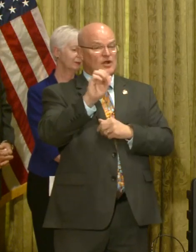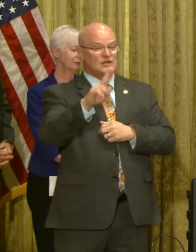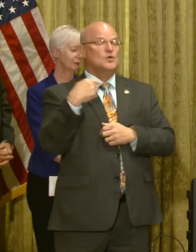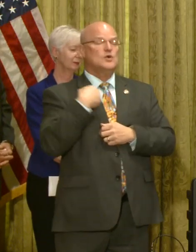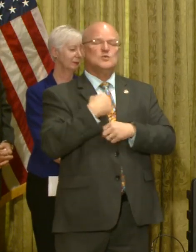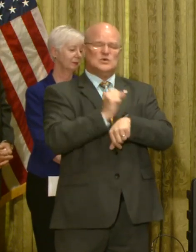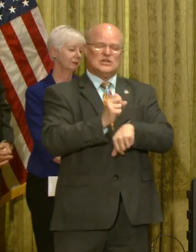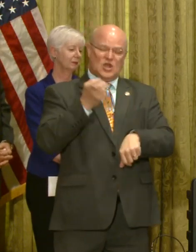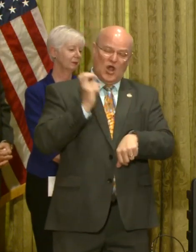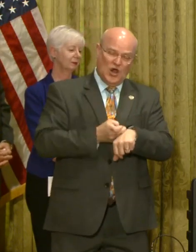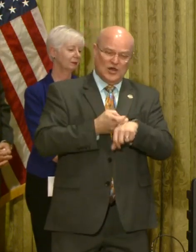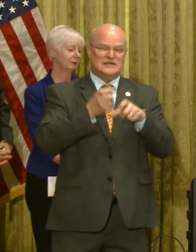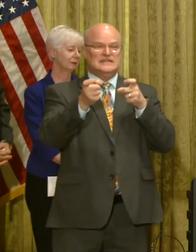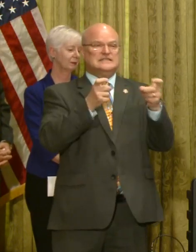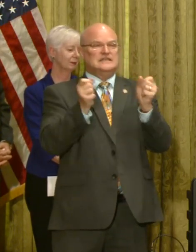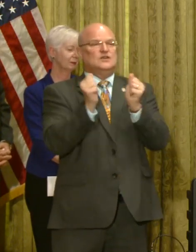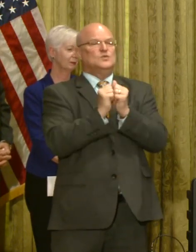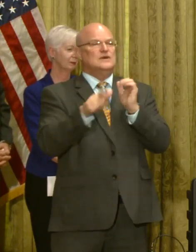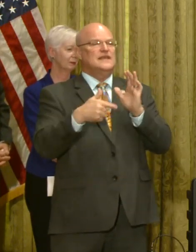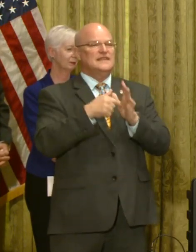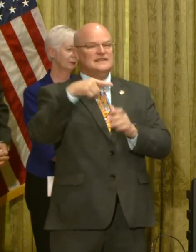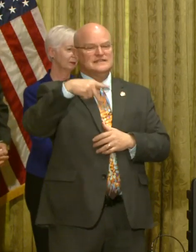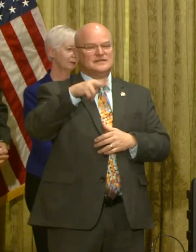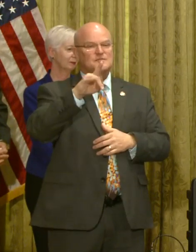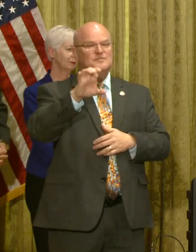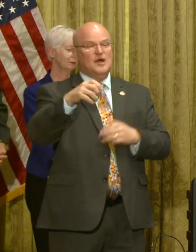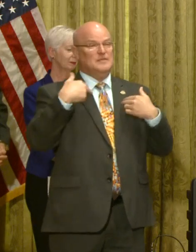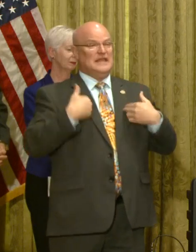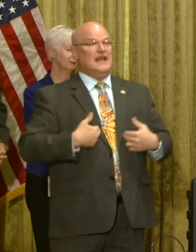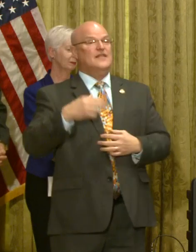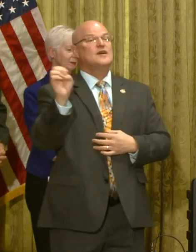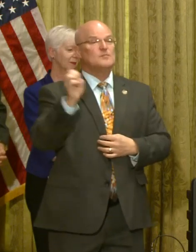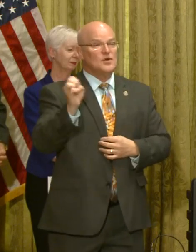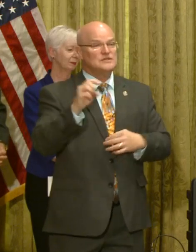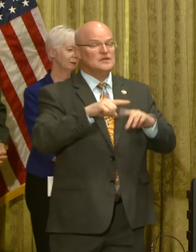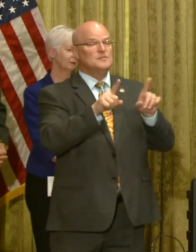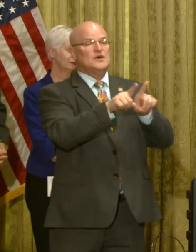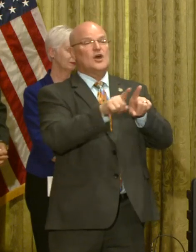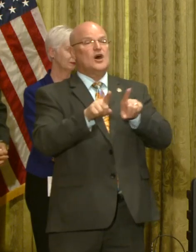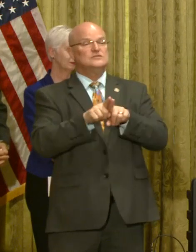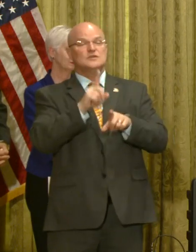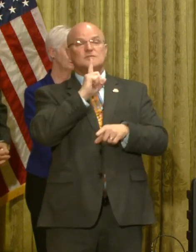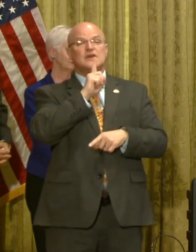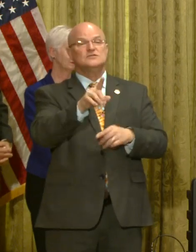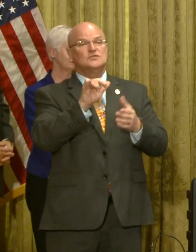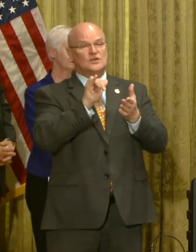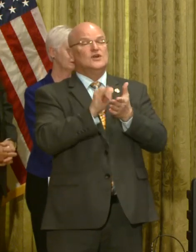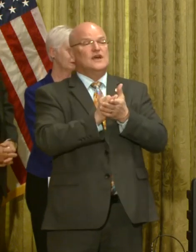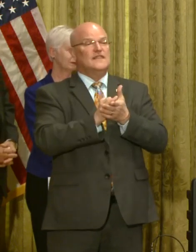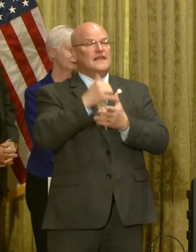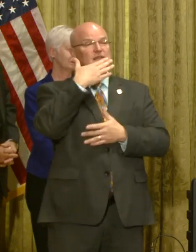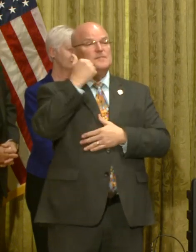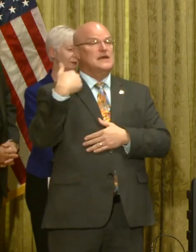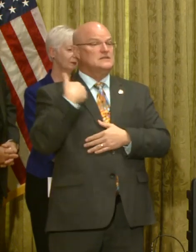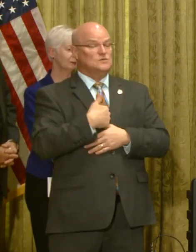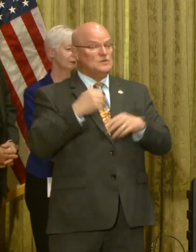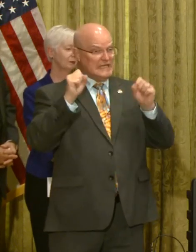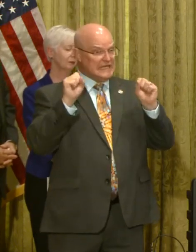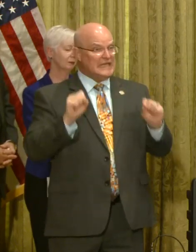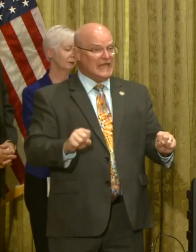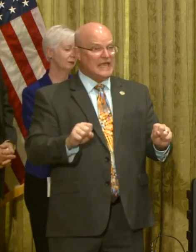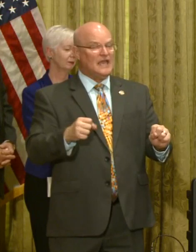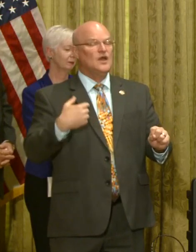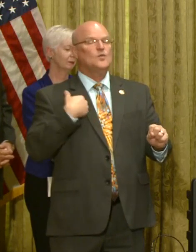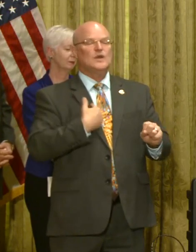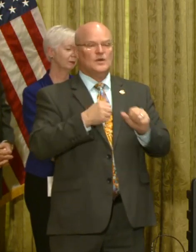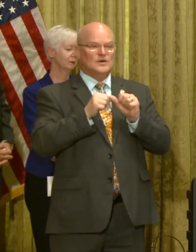hard to deal with this public health emergency, but also to make sure that the best we